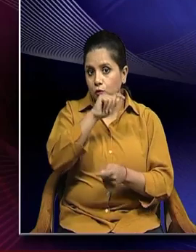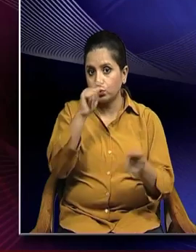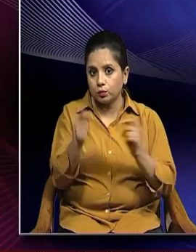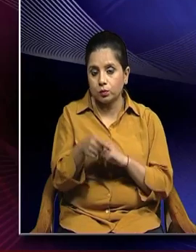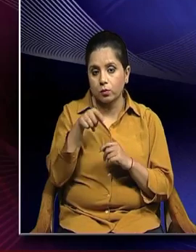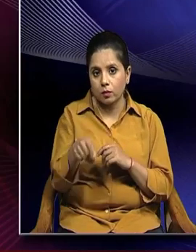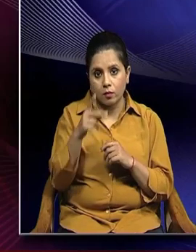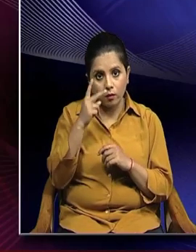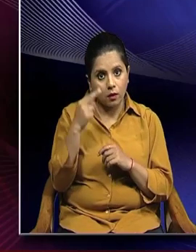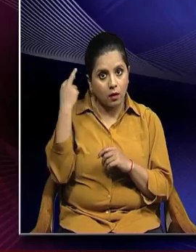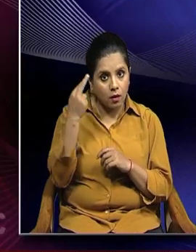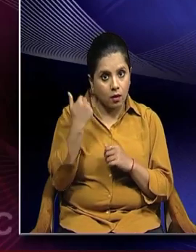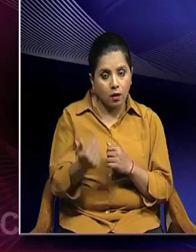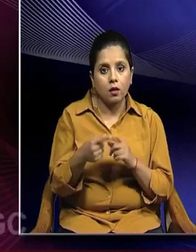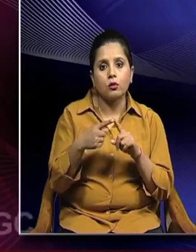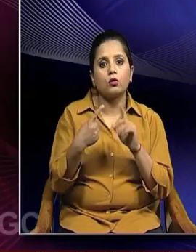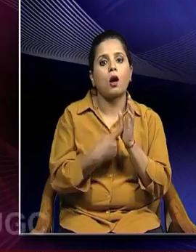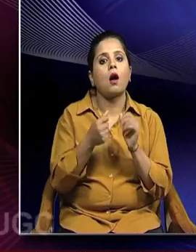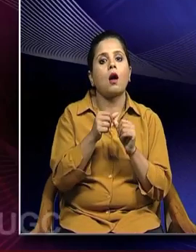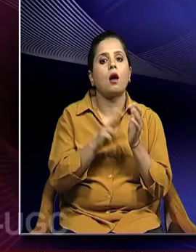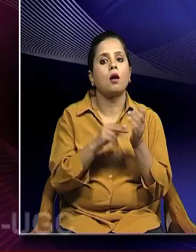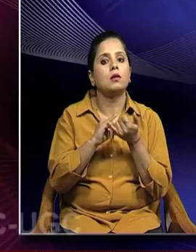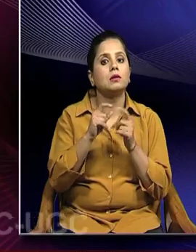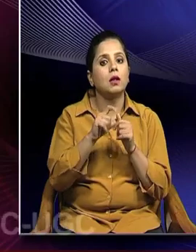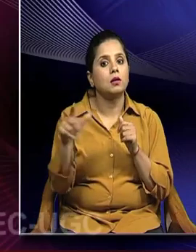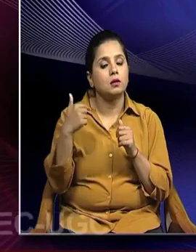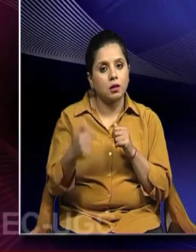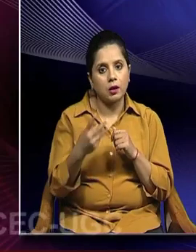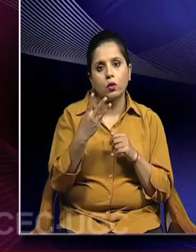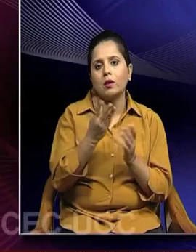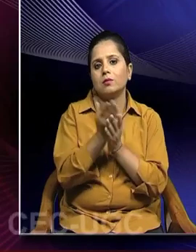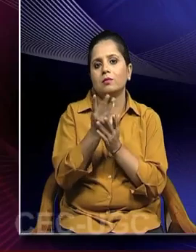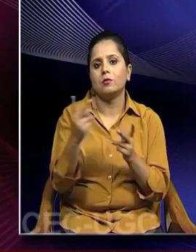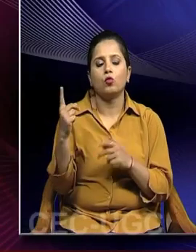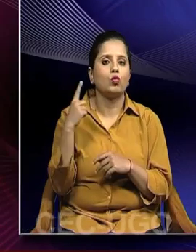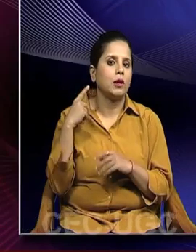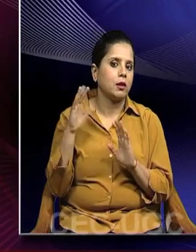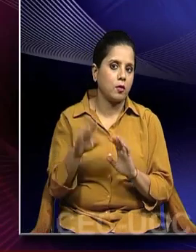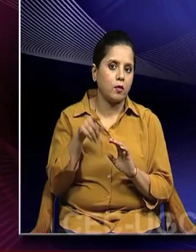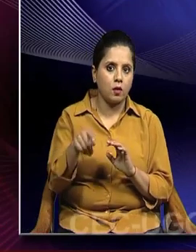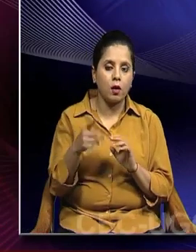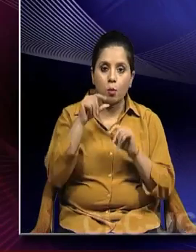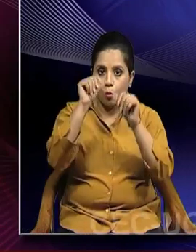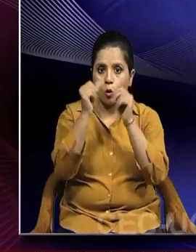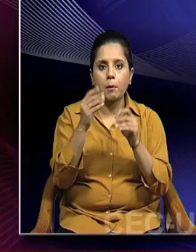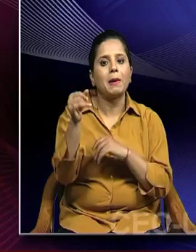transformational, and then the transcendental leaders. These are three types of leaders which are reflected in model number